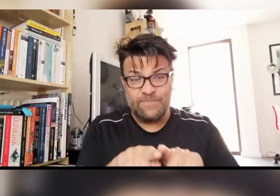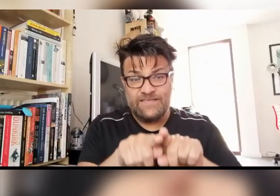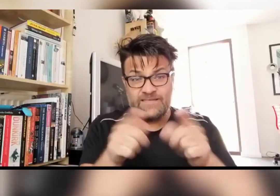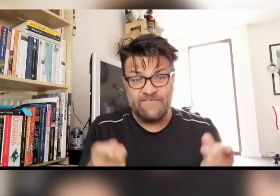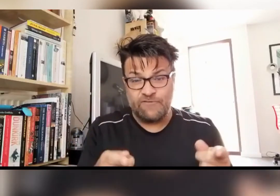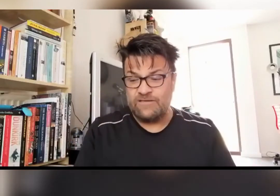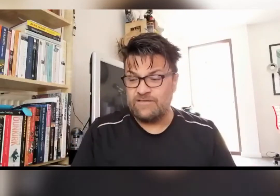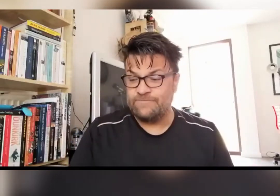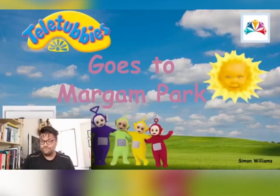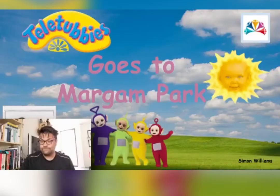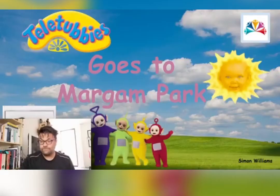something different.